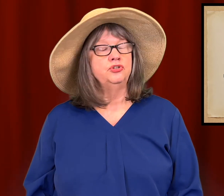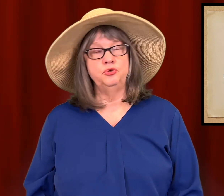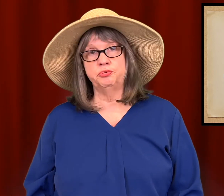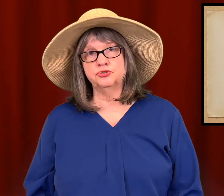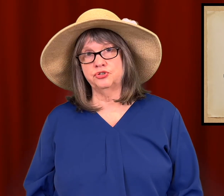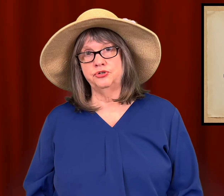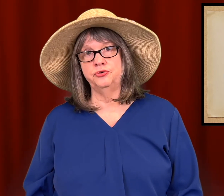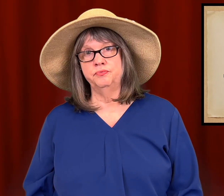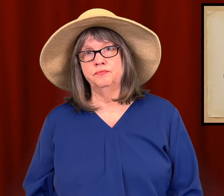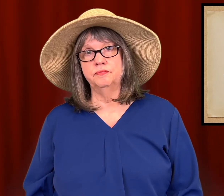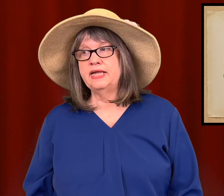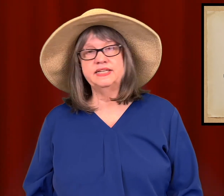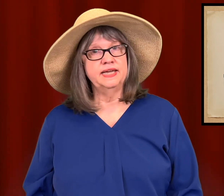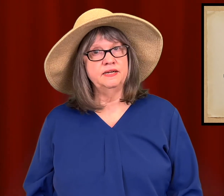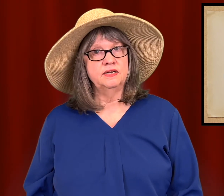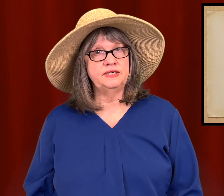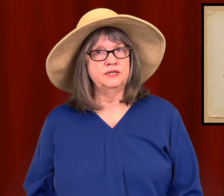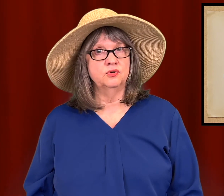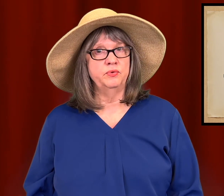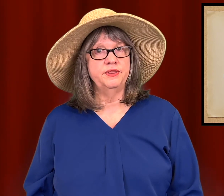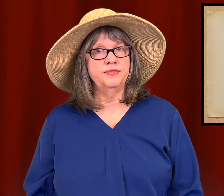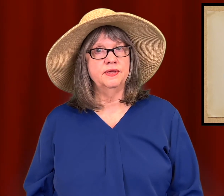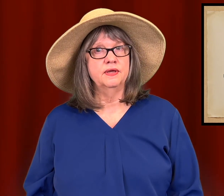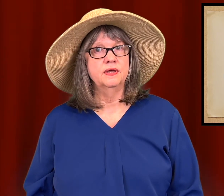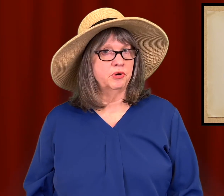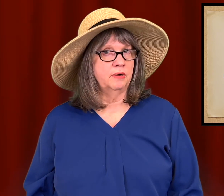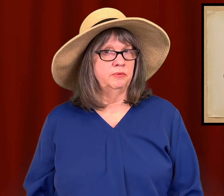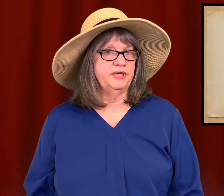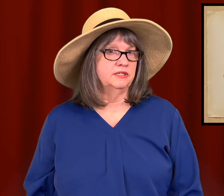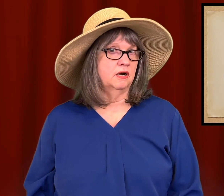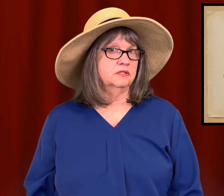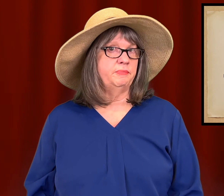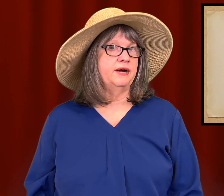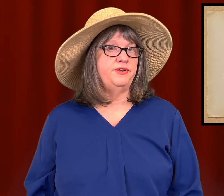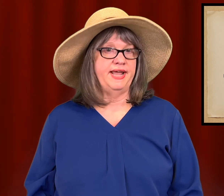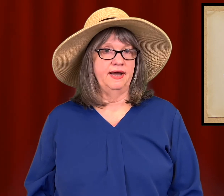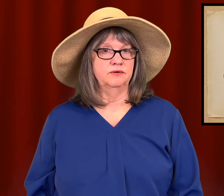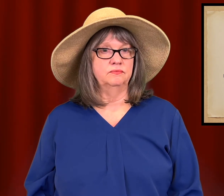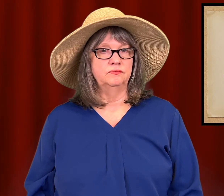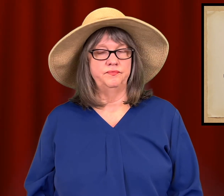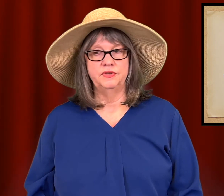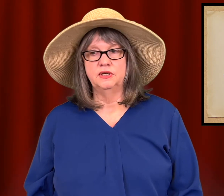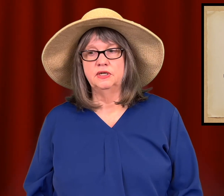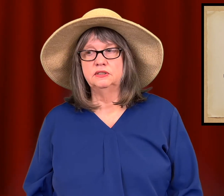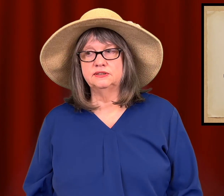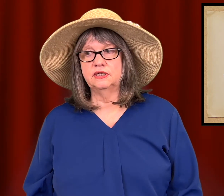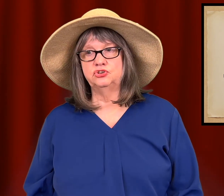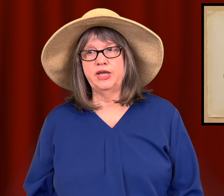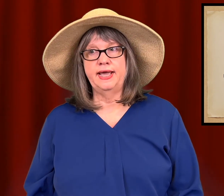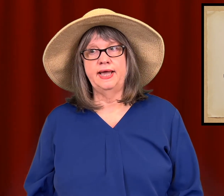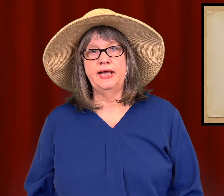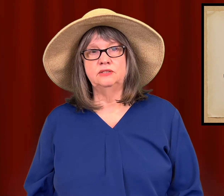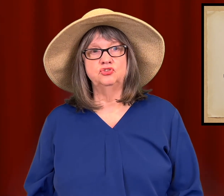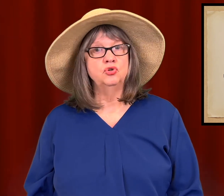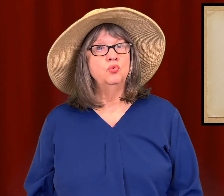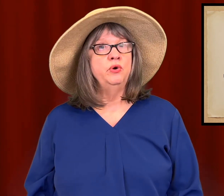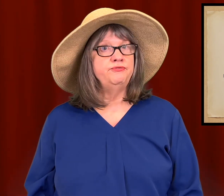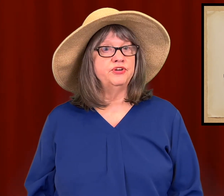to pursue and cannot deal with the problem being talked about now, such as we've